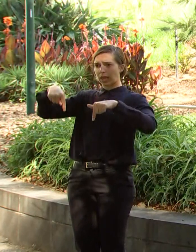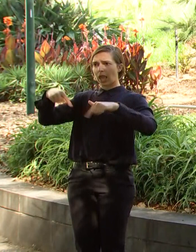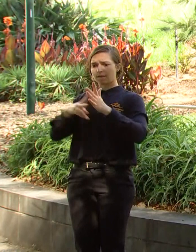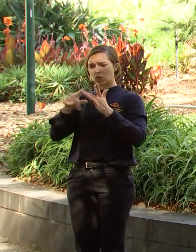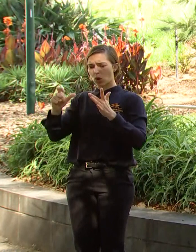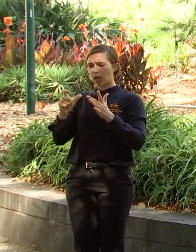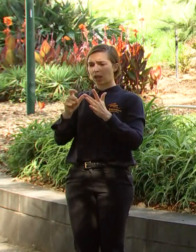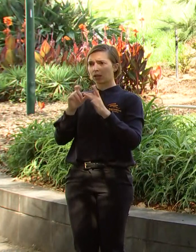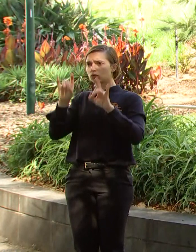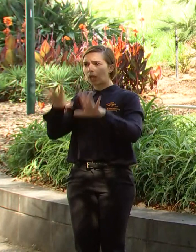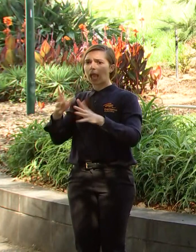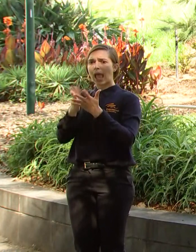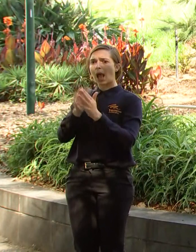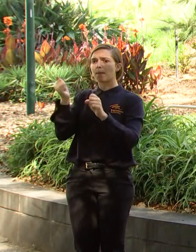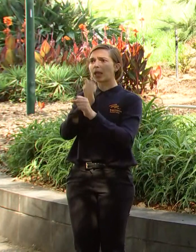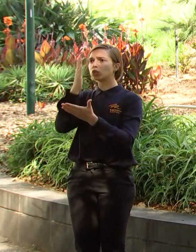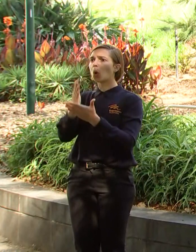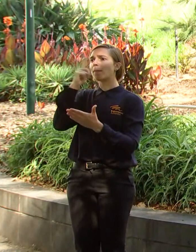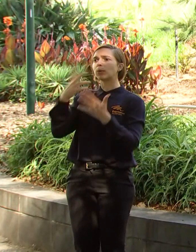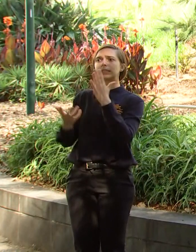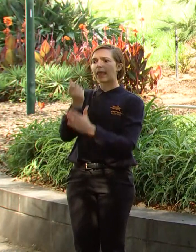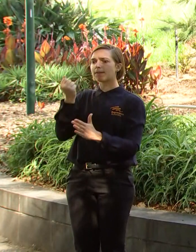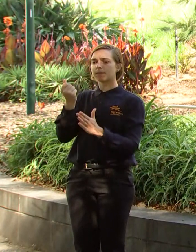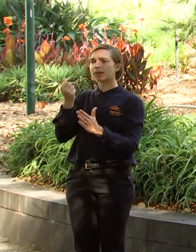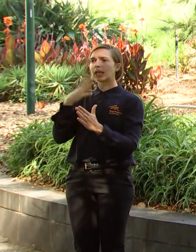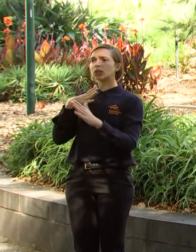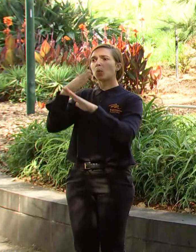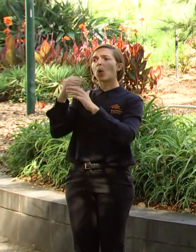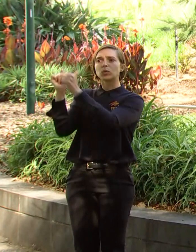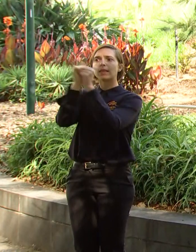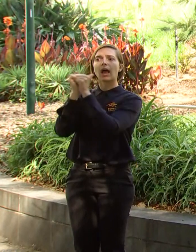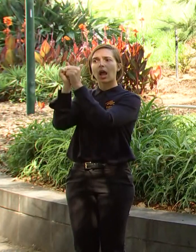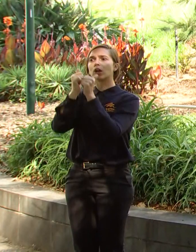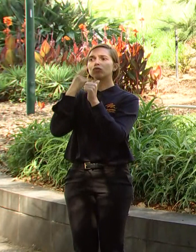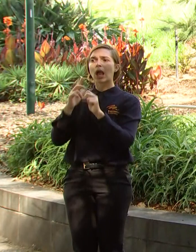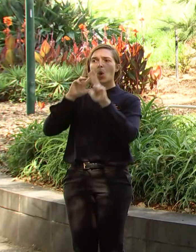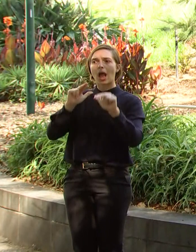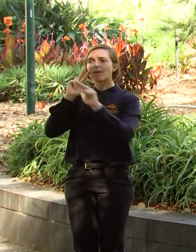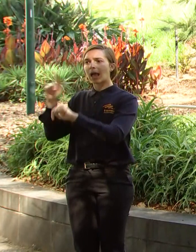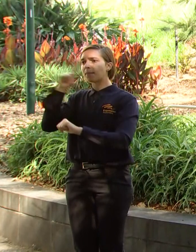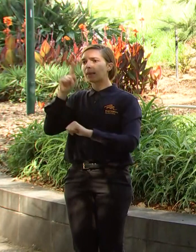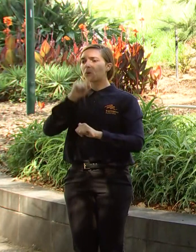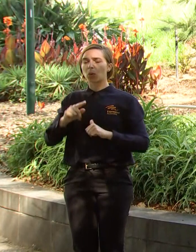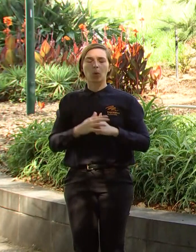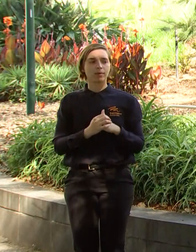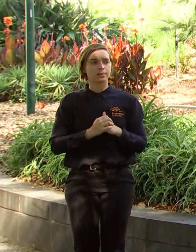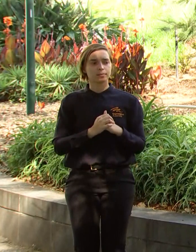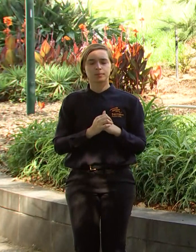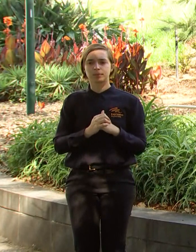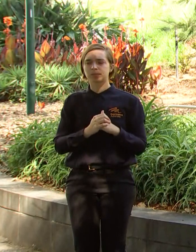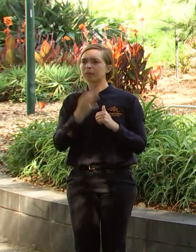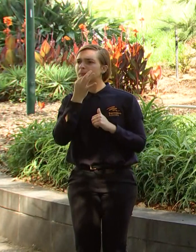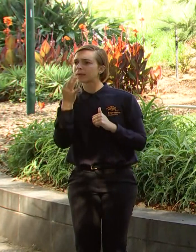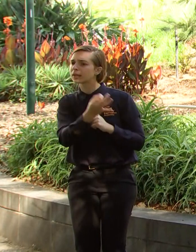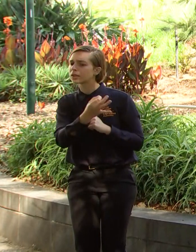None of us can guarantee that we can keep it out, but we all have to work as hard as we can to try and achieve that. Hamir, just on hotel quarantine, last night a Sydney couple